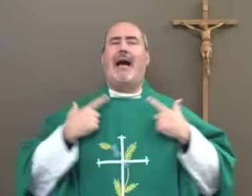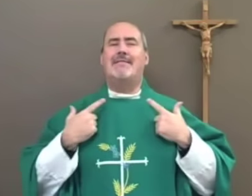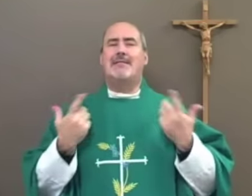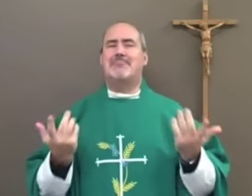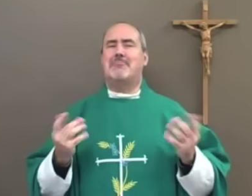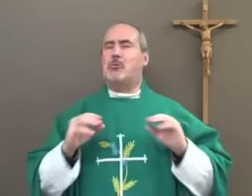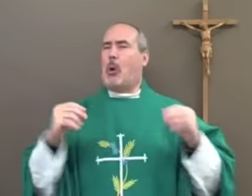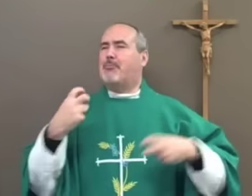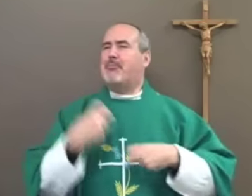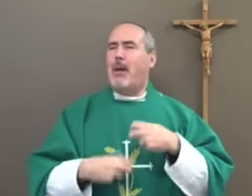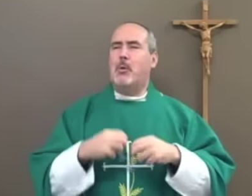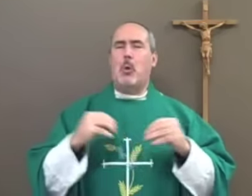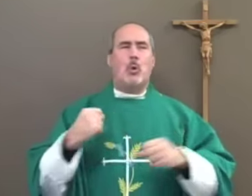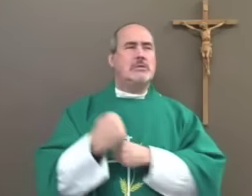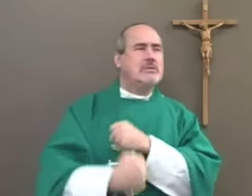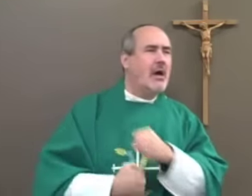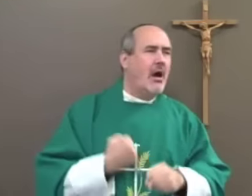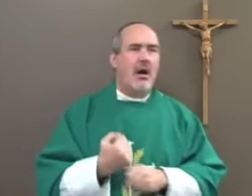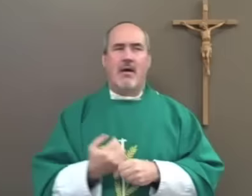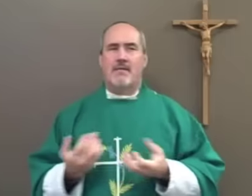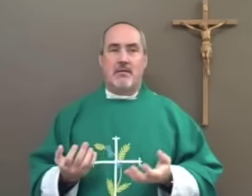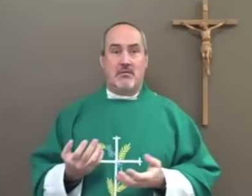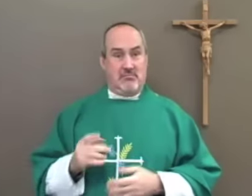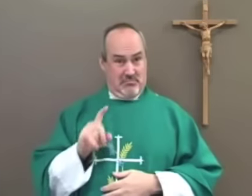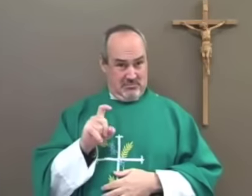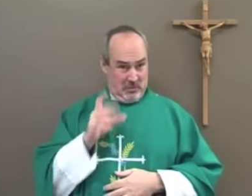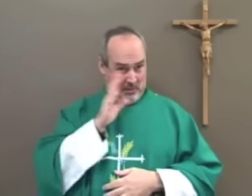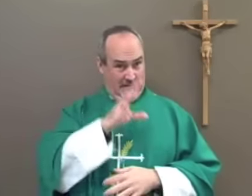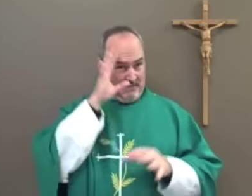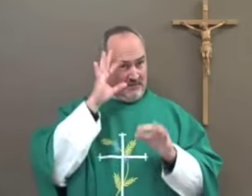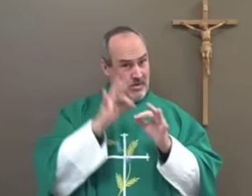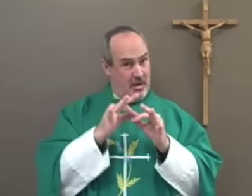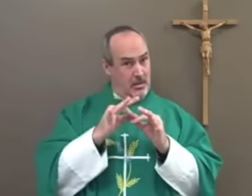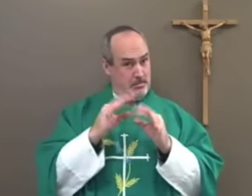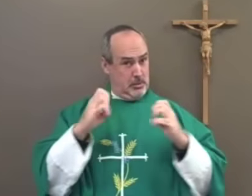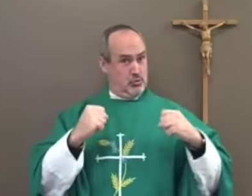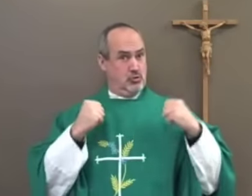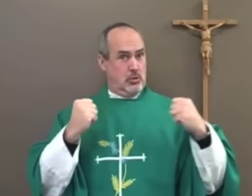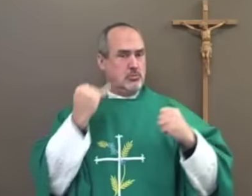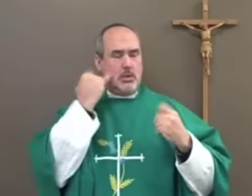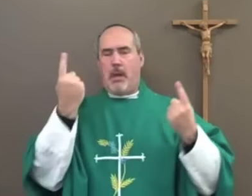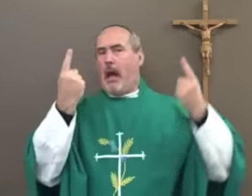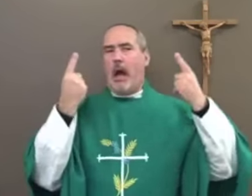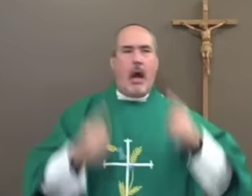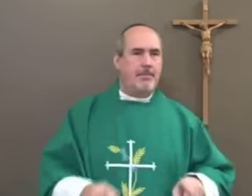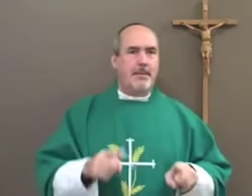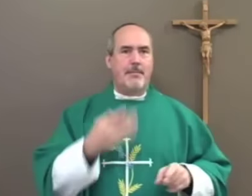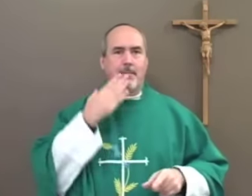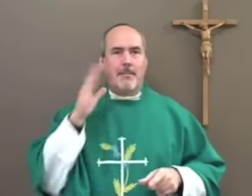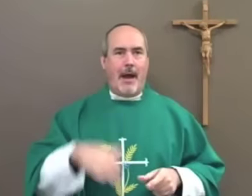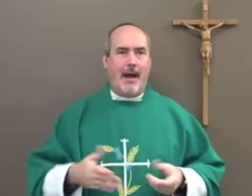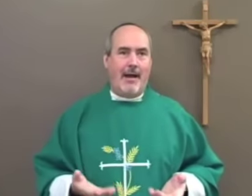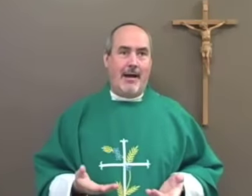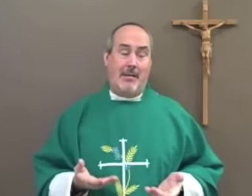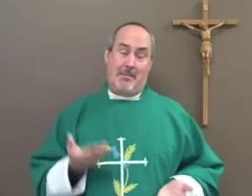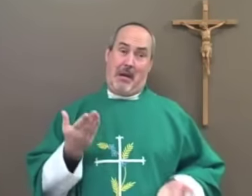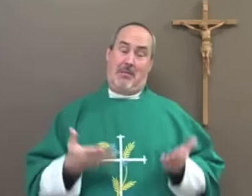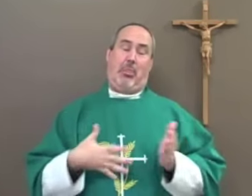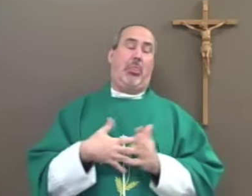Now, if a person has an easy life, they have no problems or concerns, is their faith going to be as strong if